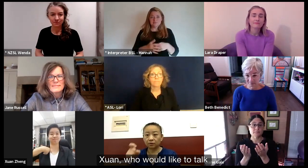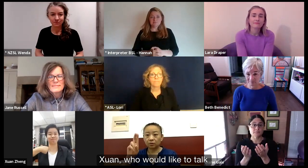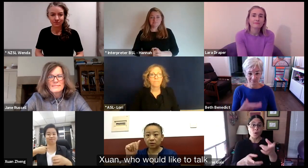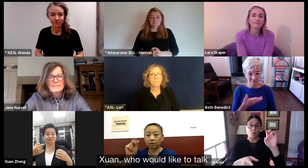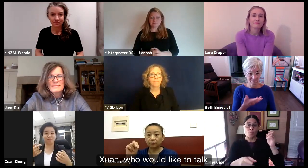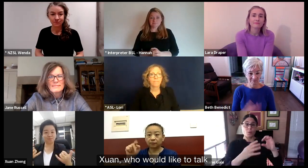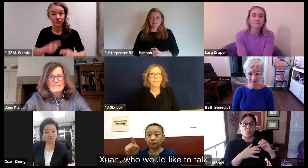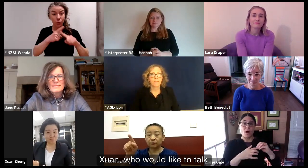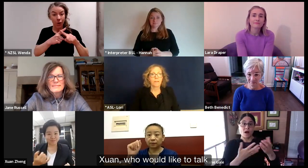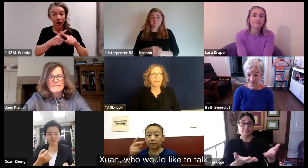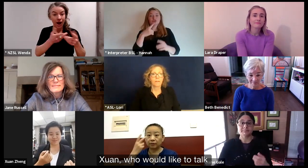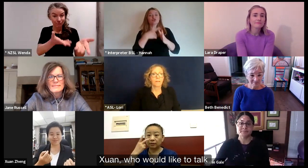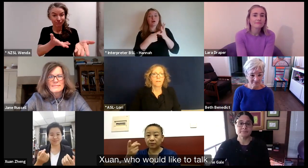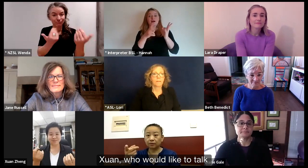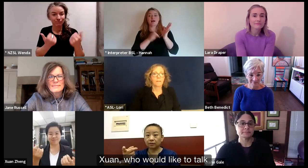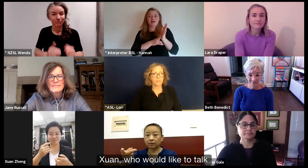Swan, great.